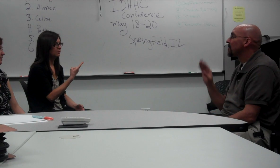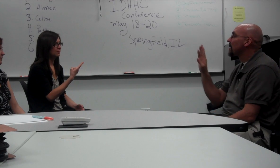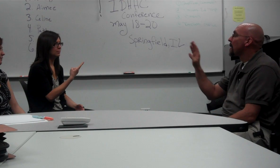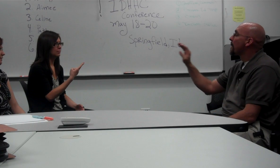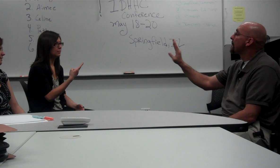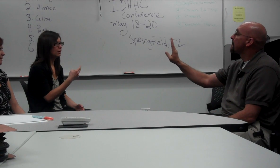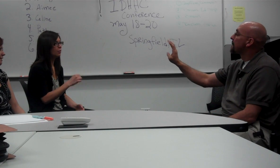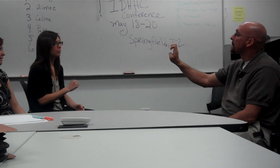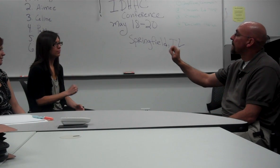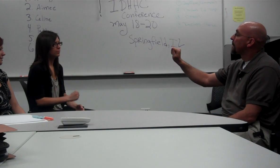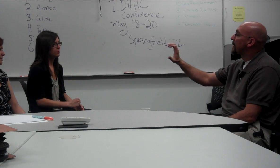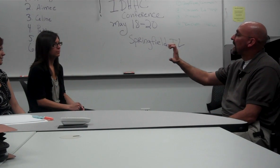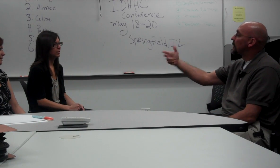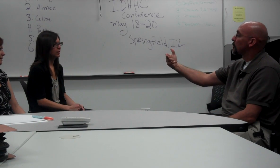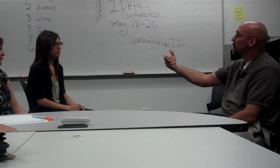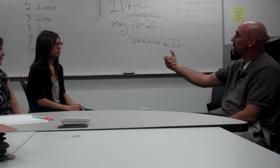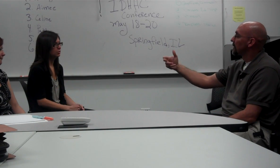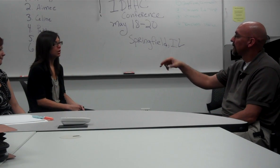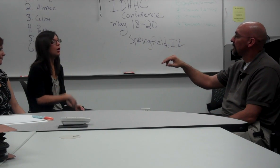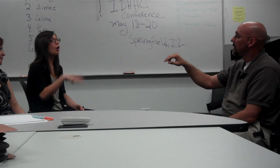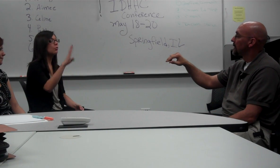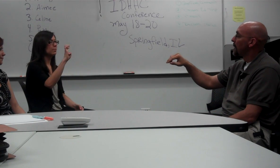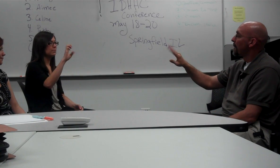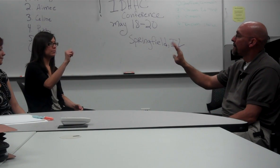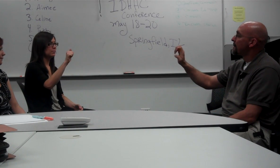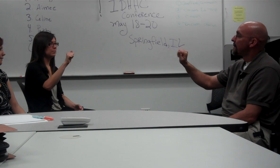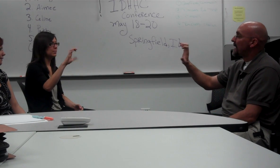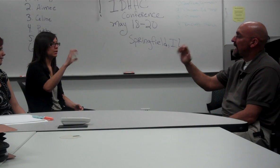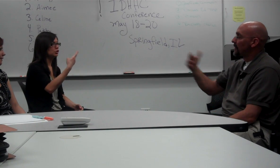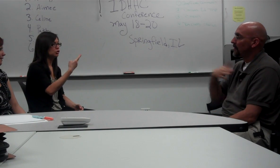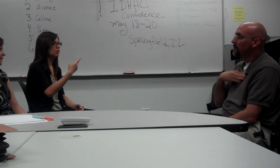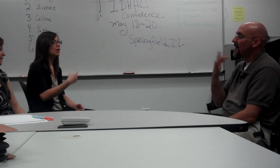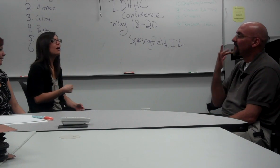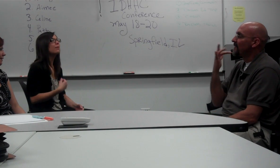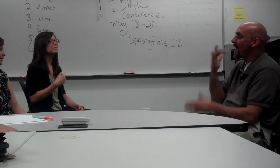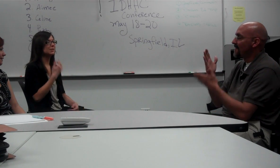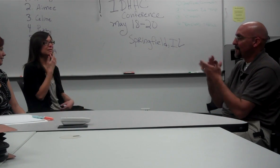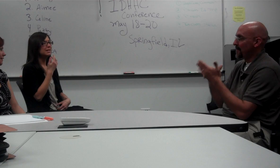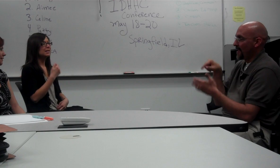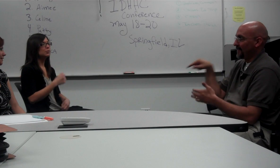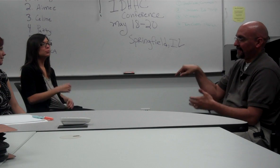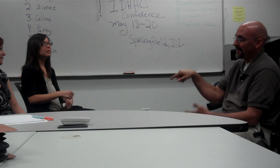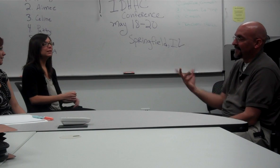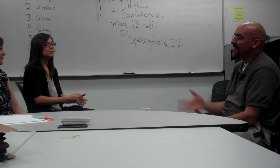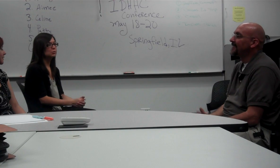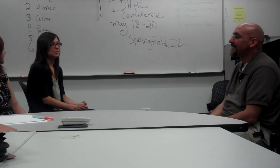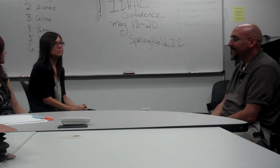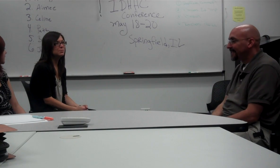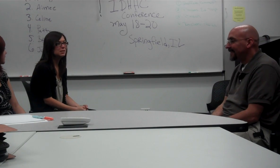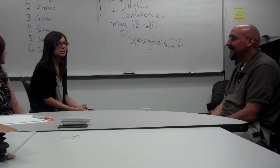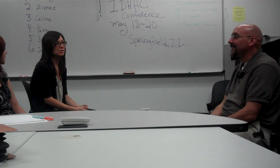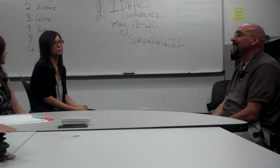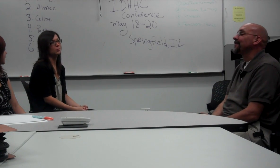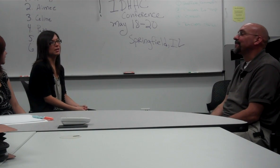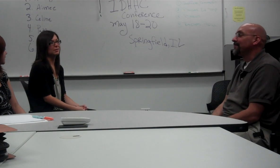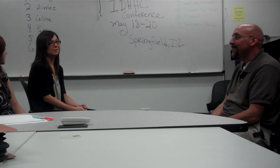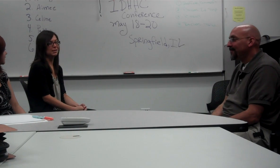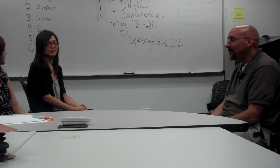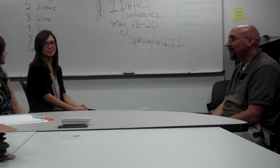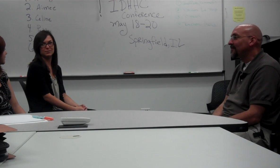too. Oh, I'm sorry. He really enjoys the beaches in Rhode Island. That is his